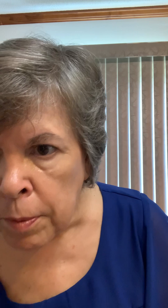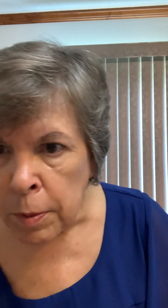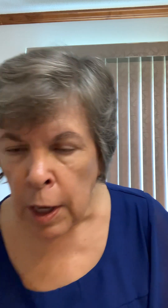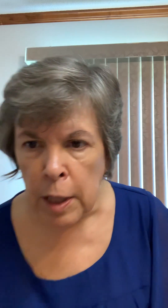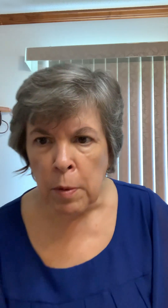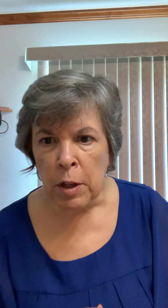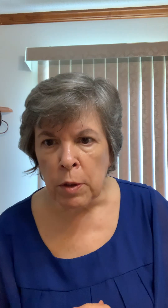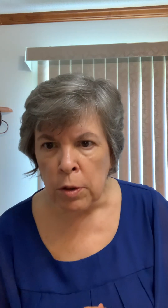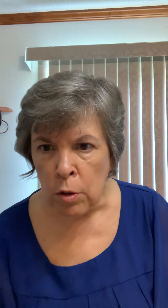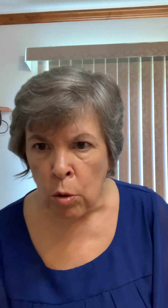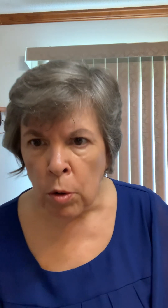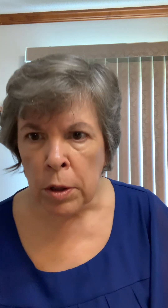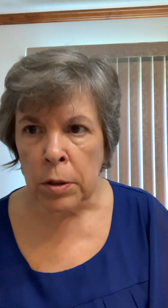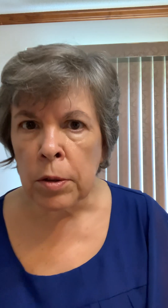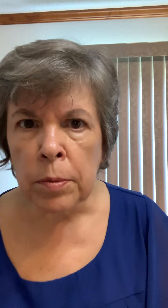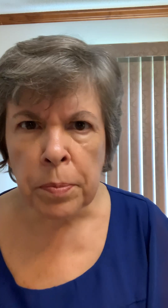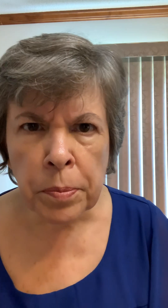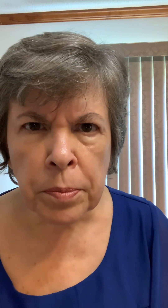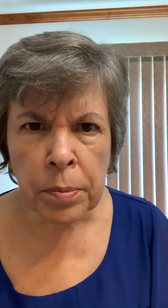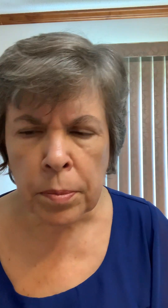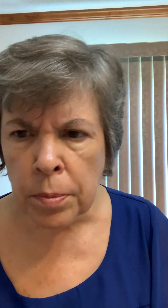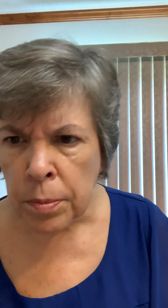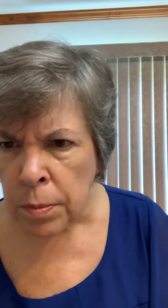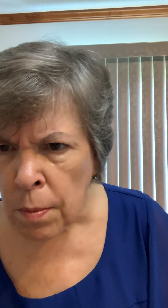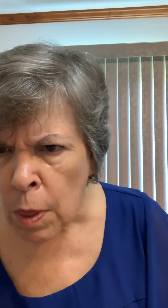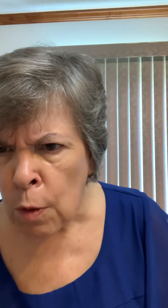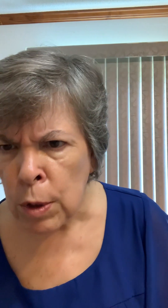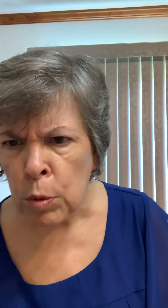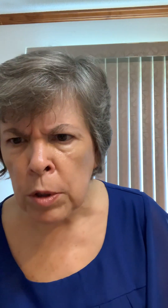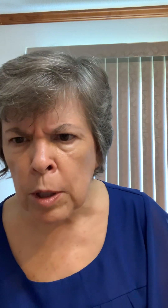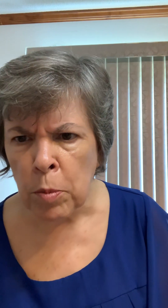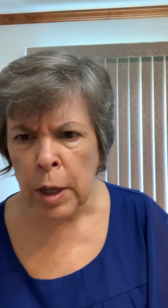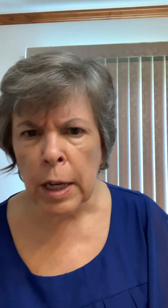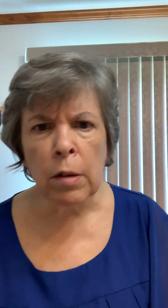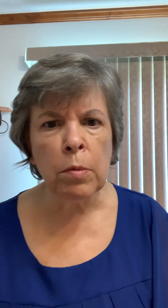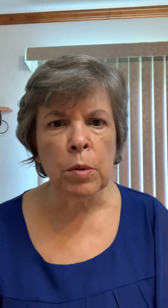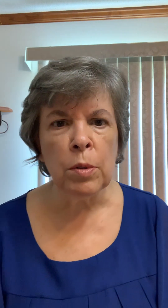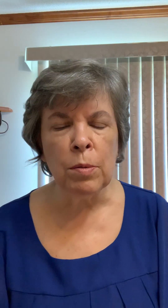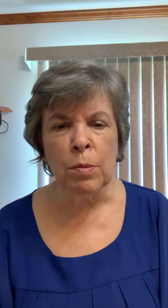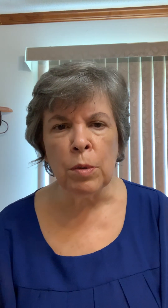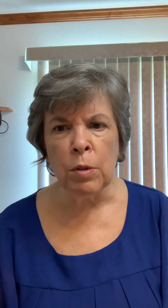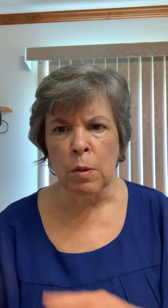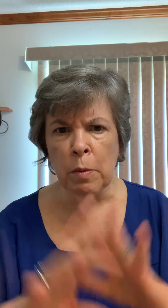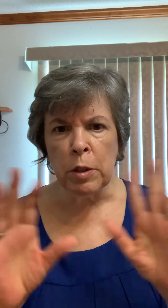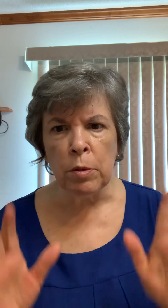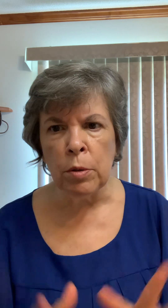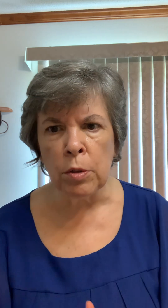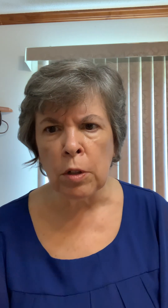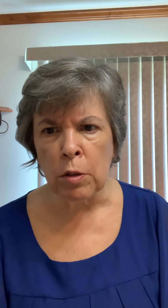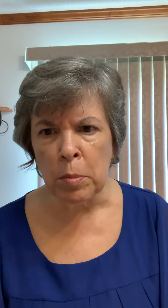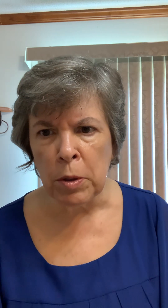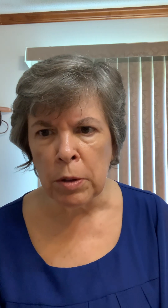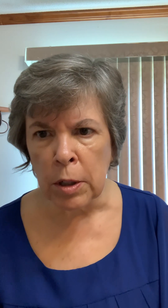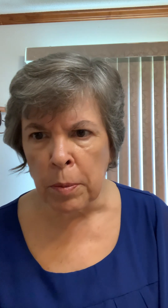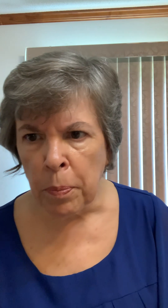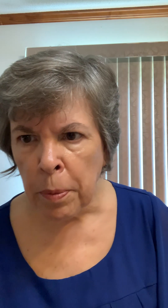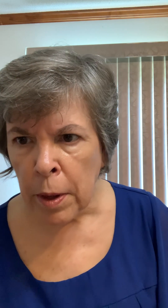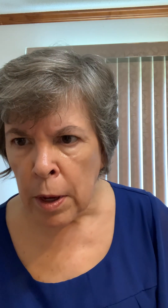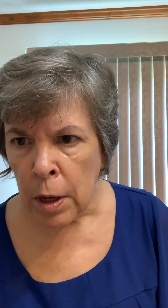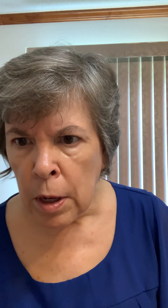Okay, and then we go into the chorus, which we'll skip right now. We'll do it when we do the whole song to music.